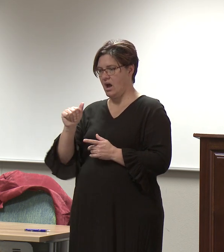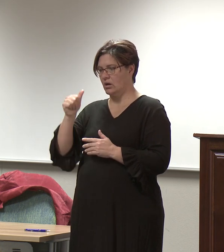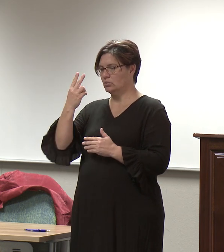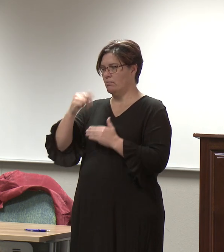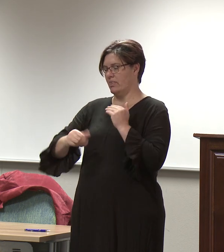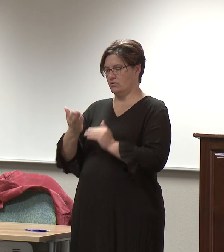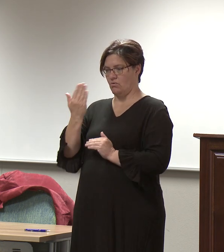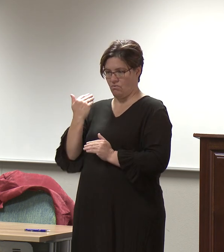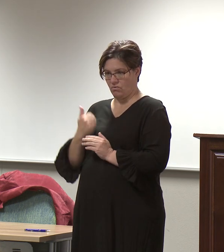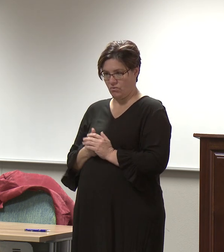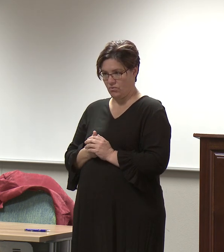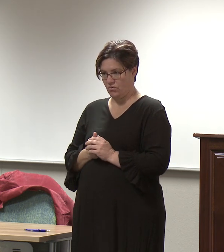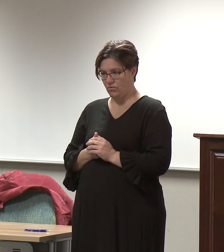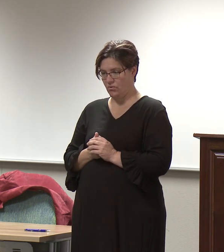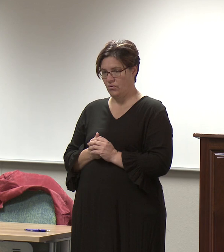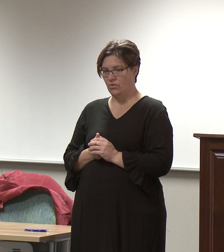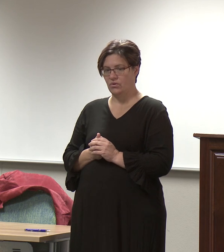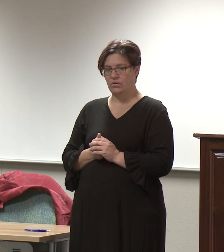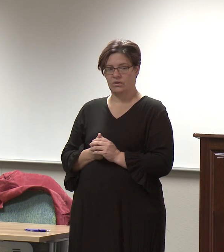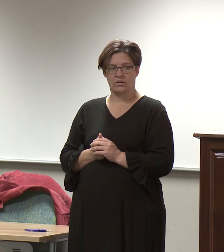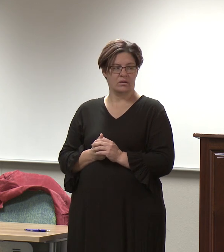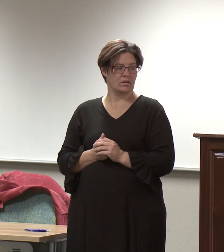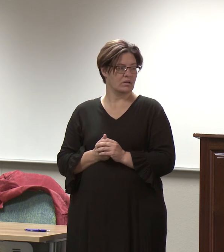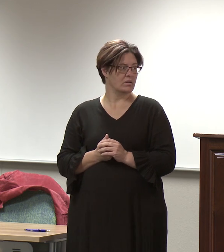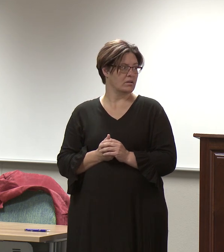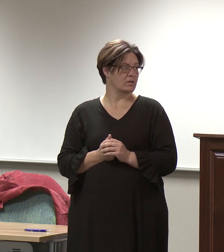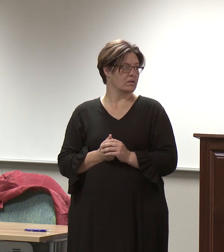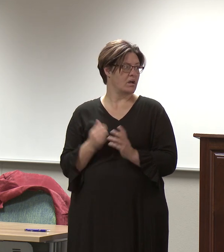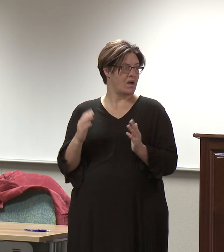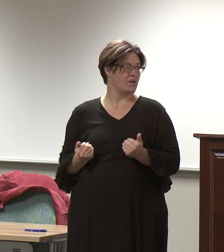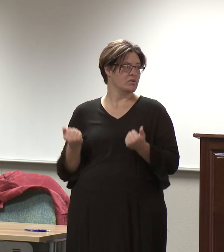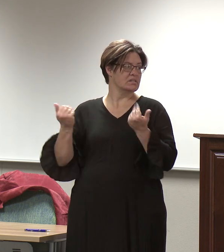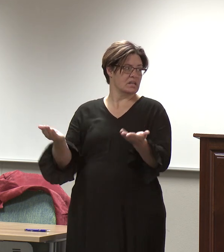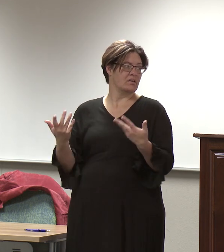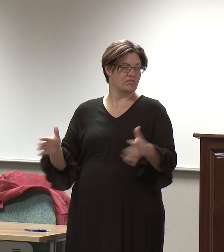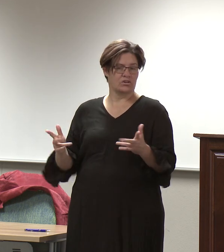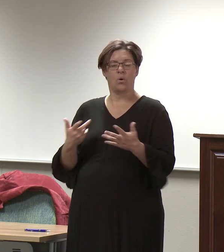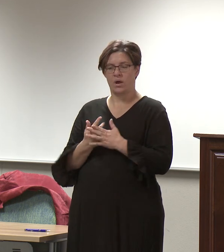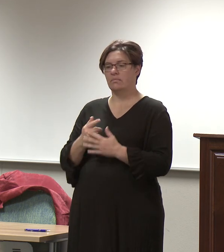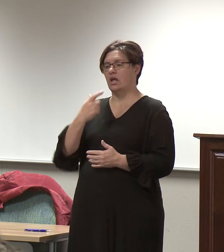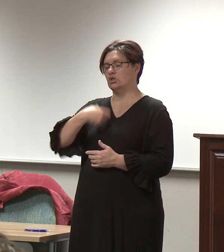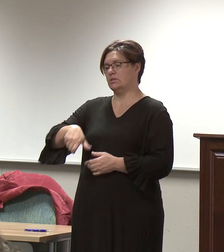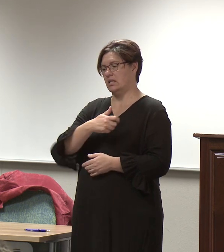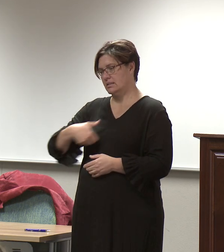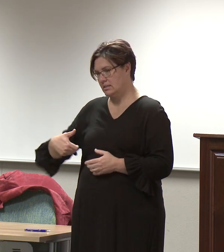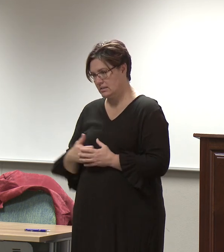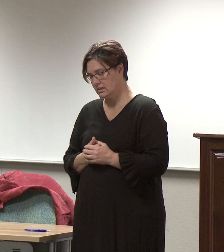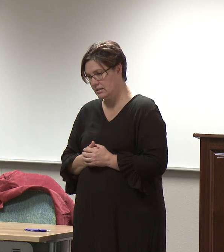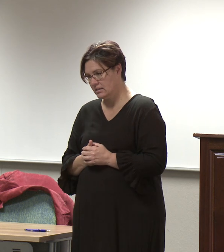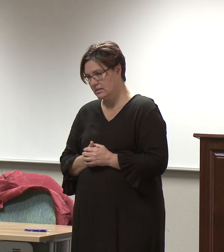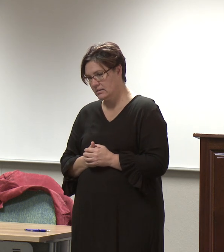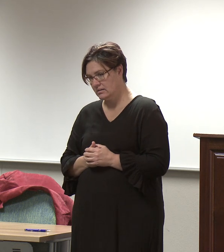ago, at 13 Biennale. And I had presented before at Verbier in Switzerland. So